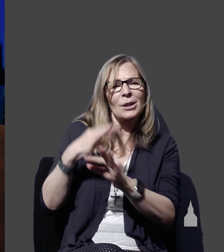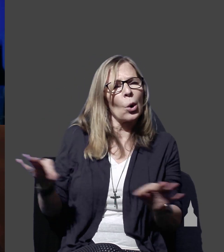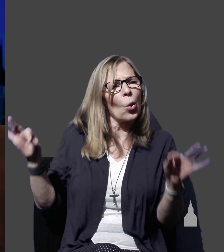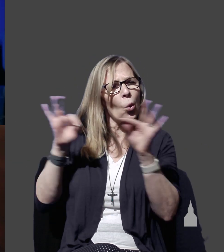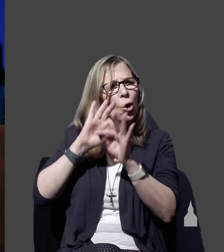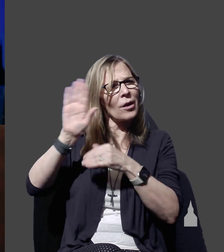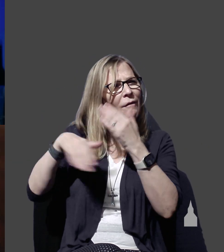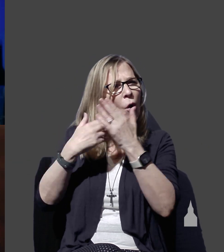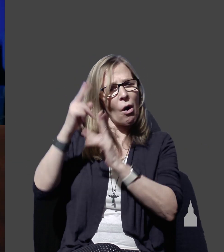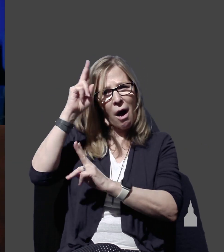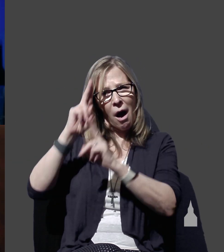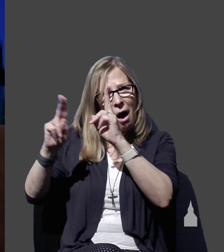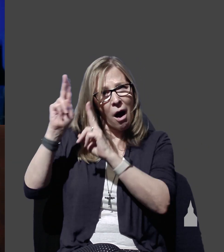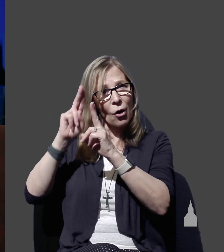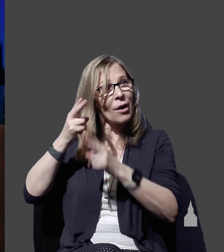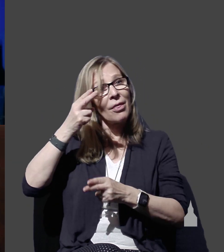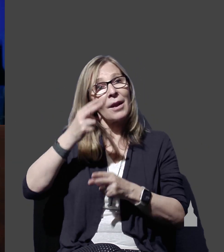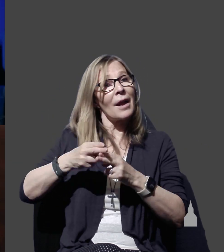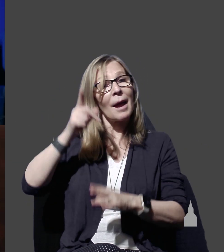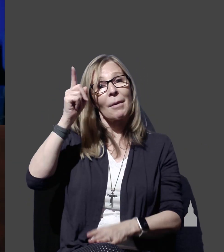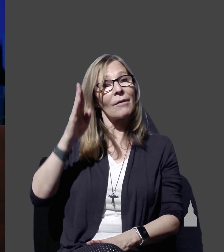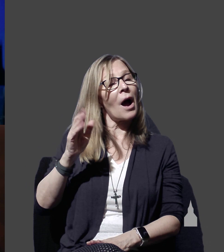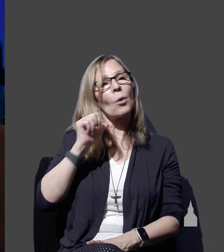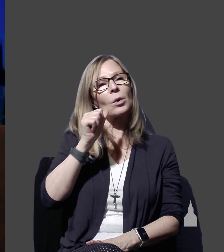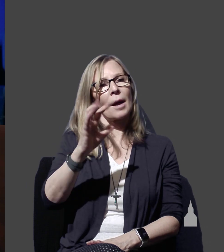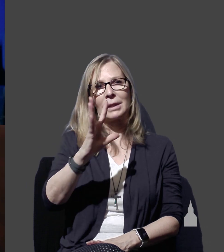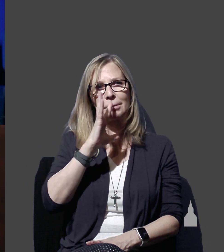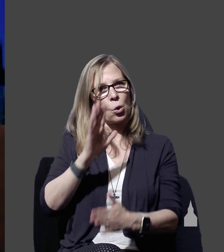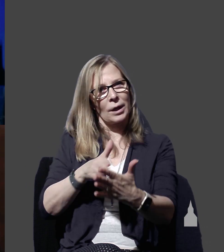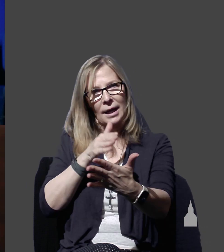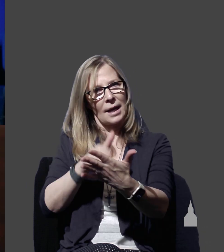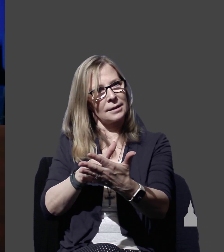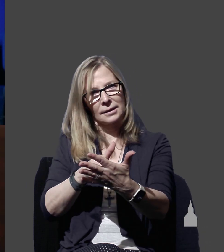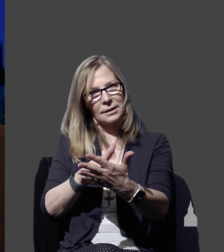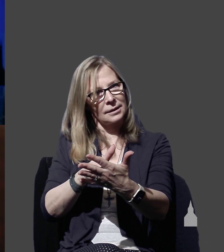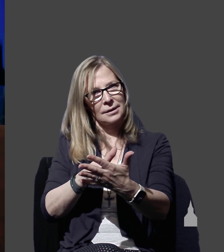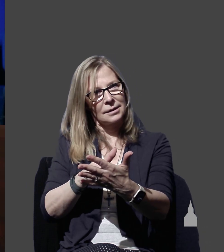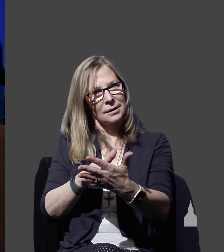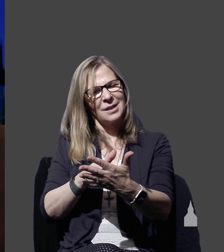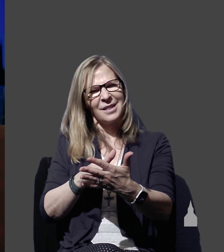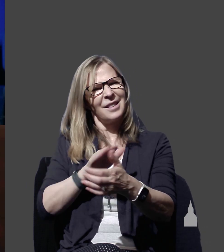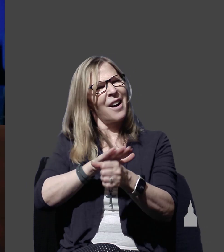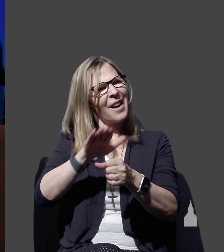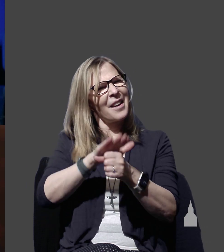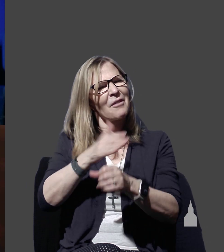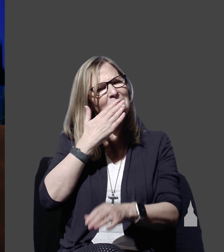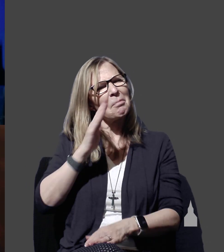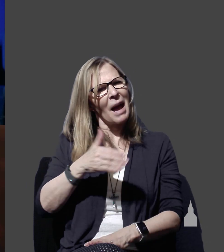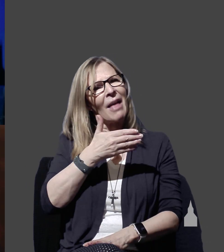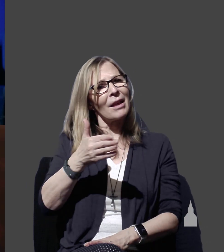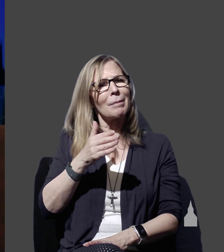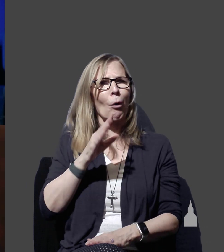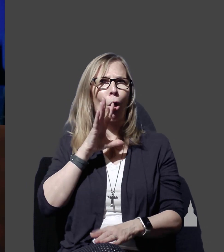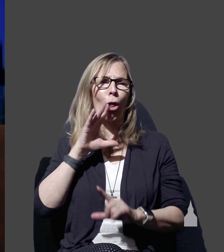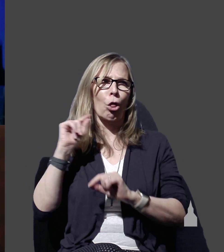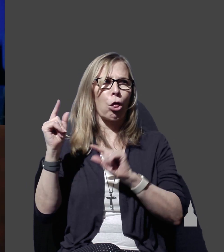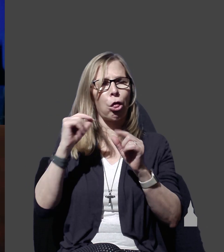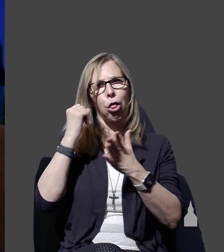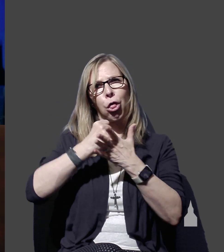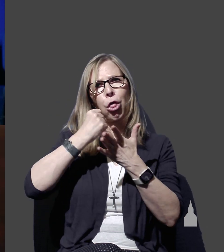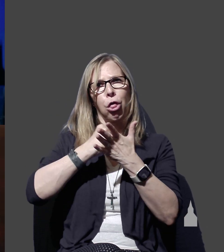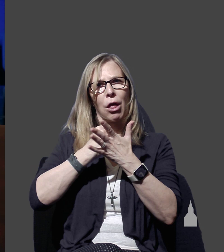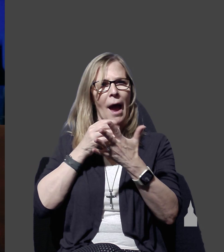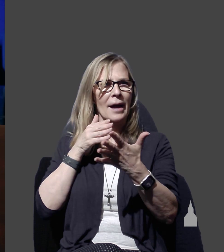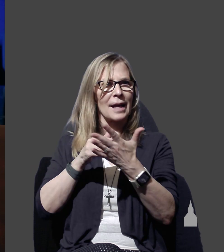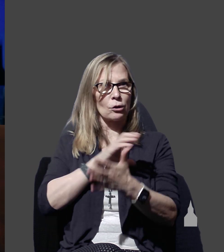that the name of God and our doctrine will not be spoken against." There's enough bad things that people say about Christianity.